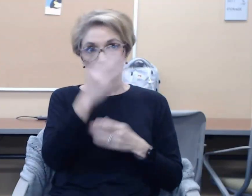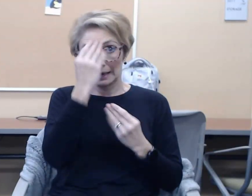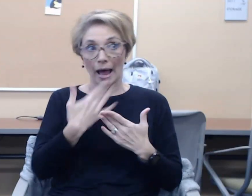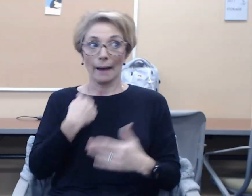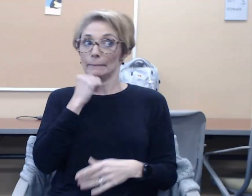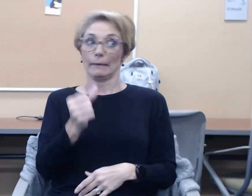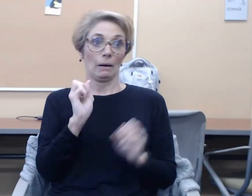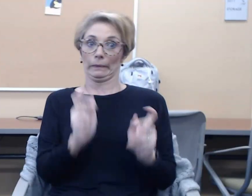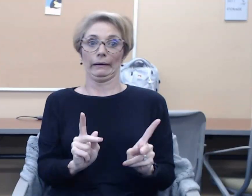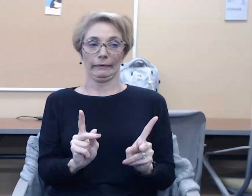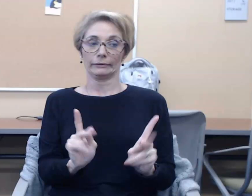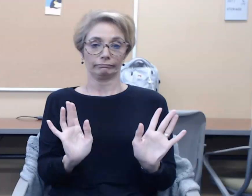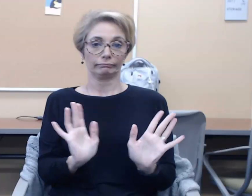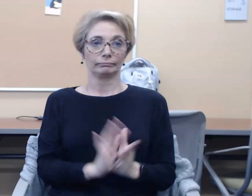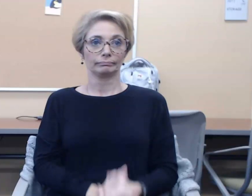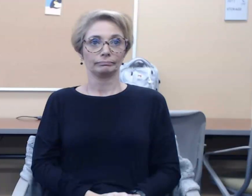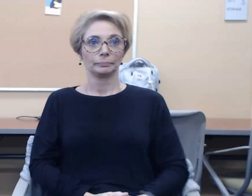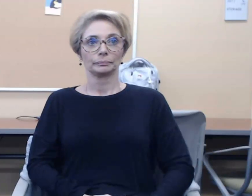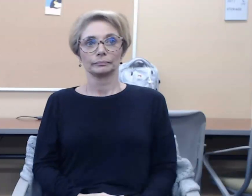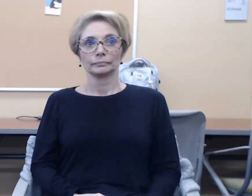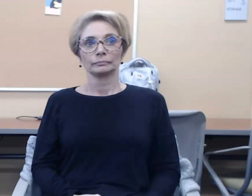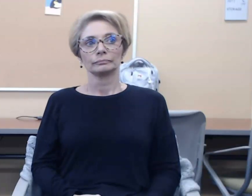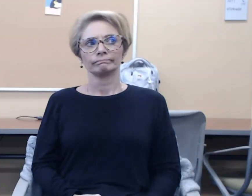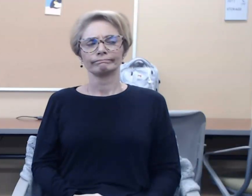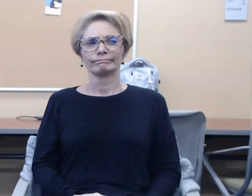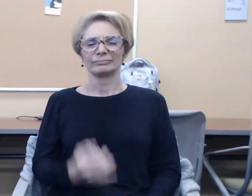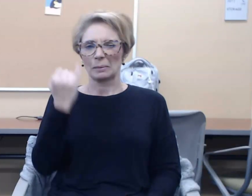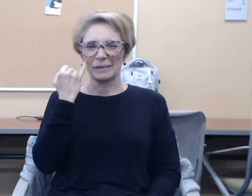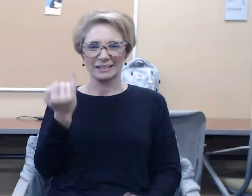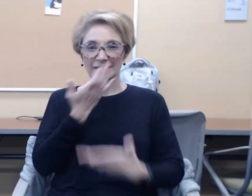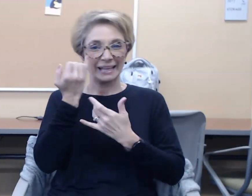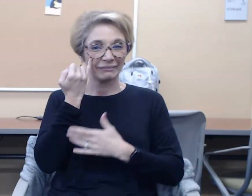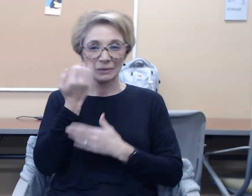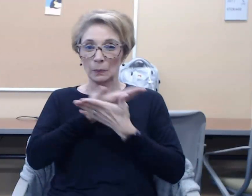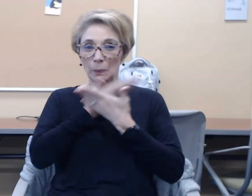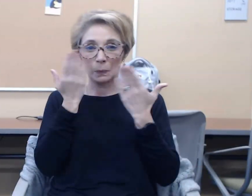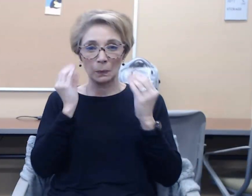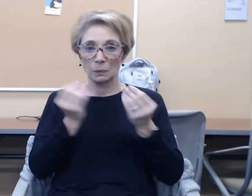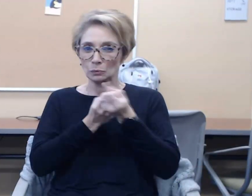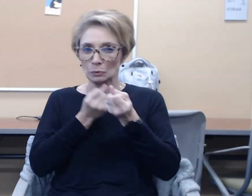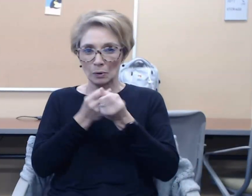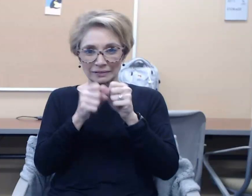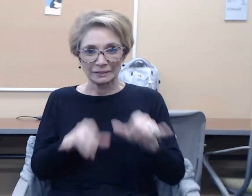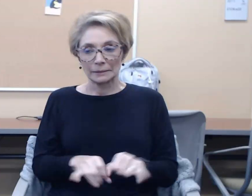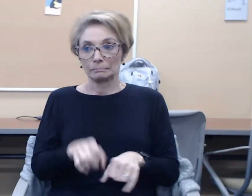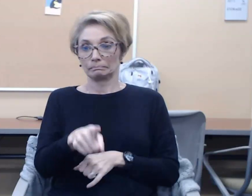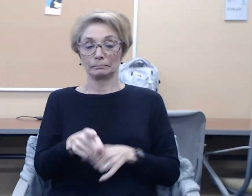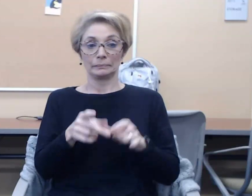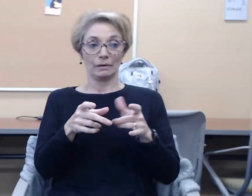doing too well. So imagine if you don't have a support system. If you're a student who has a language barrier,